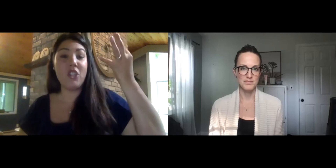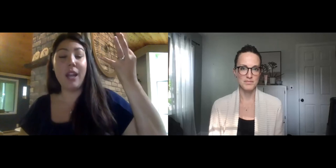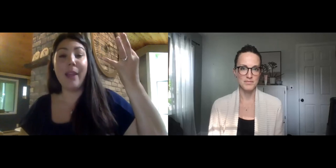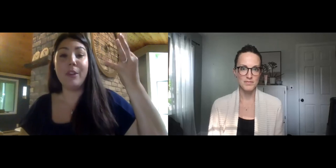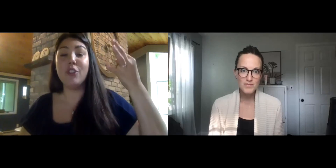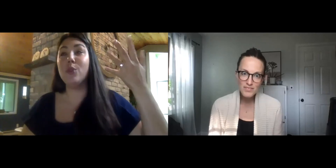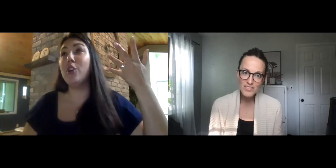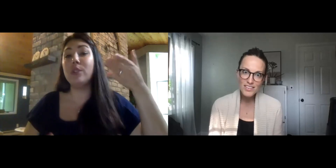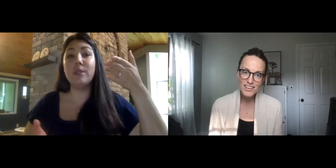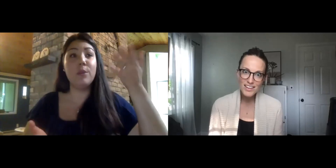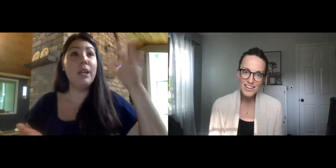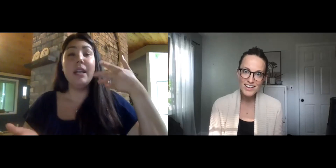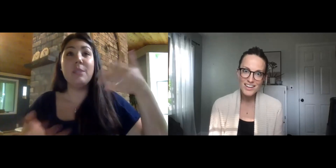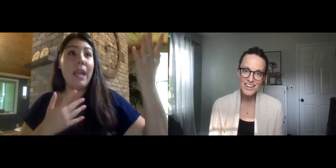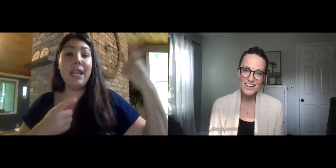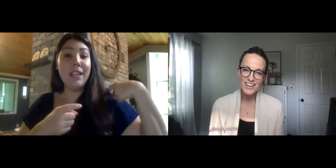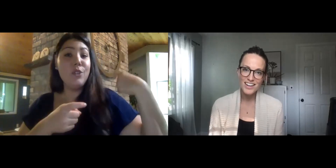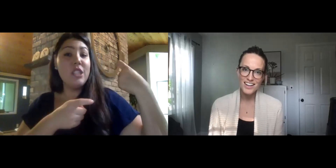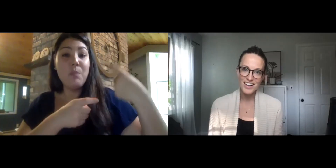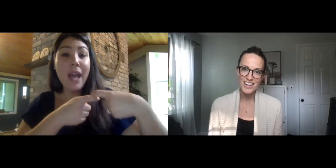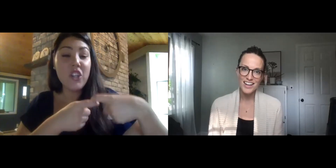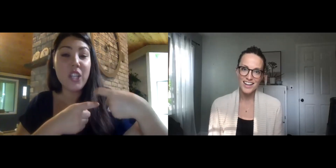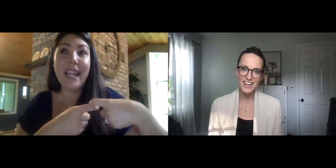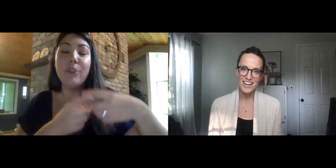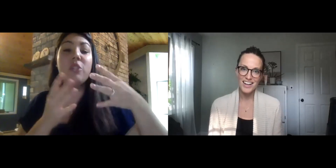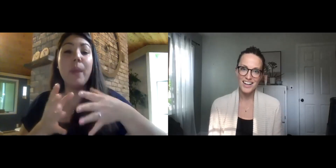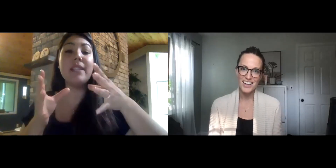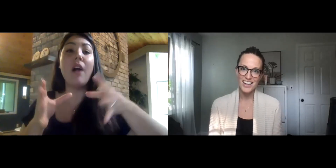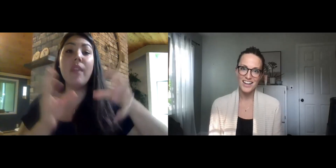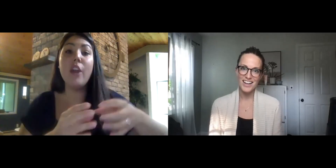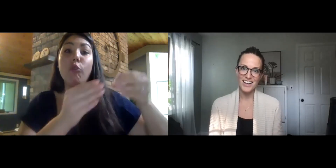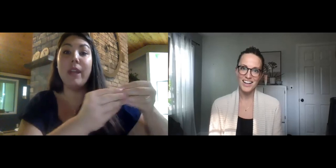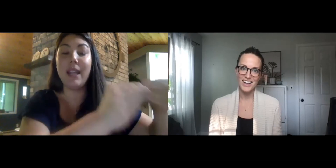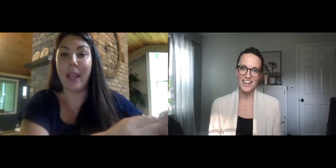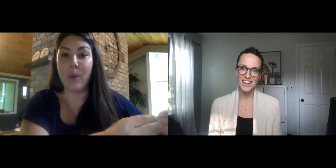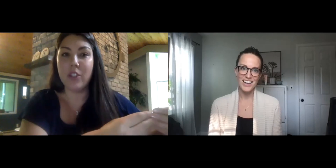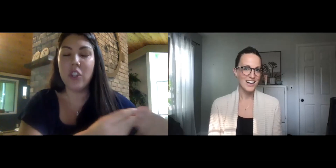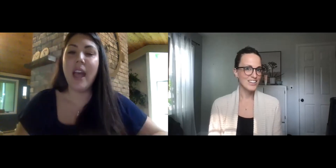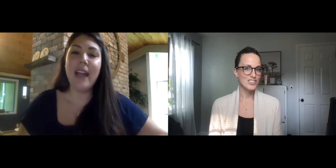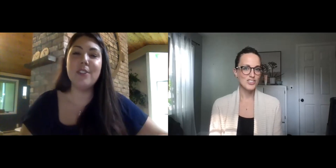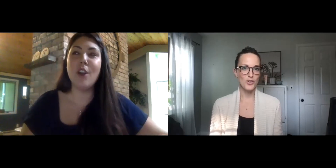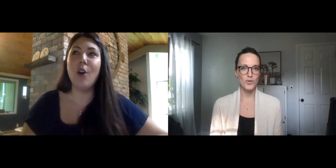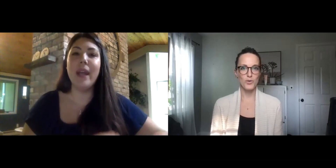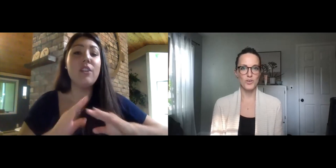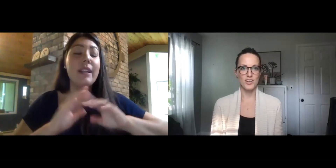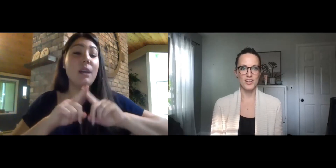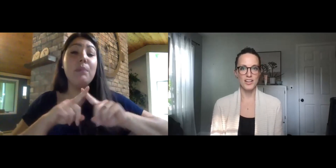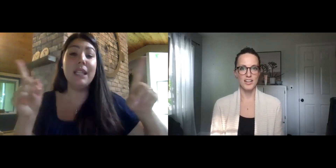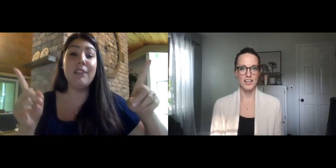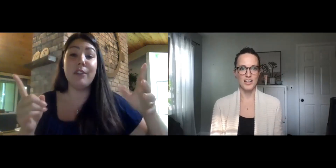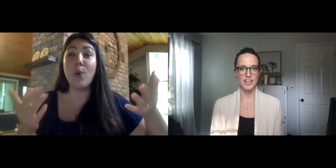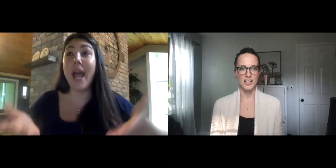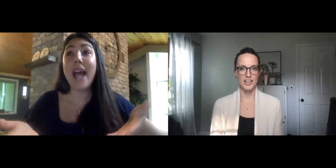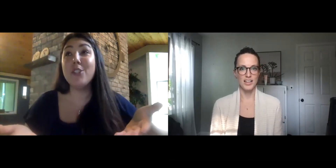French Sign Language. You can go to Spain and they do Spanish Sign Language. It's based on their written language. And so it's